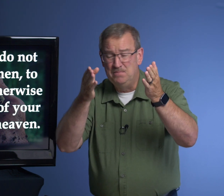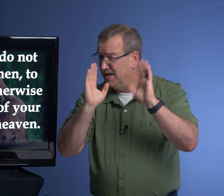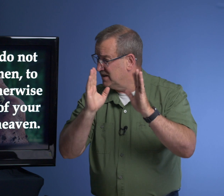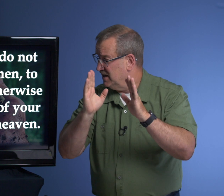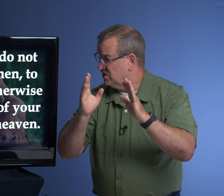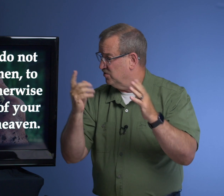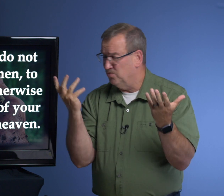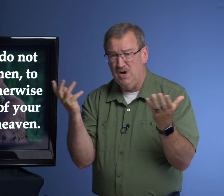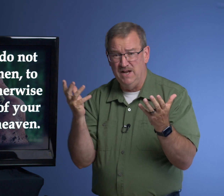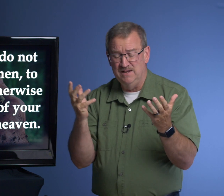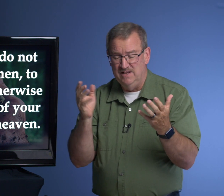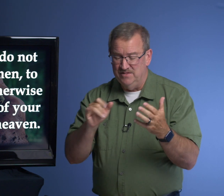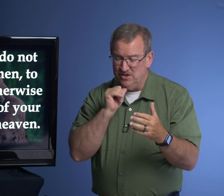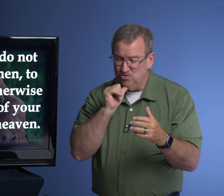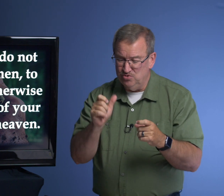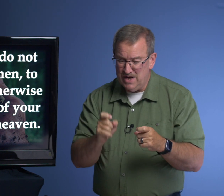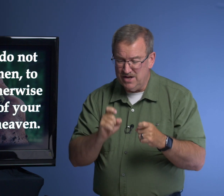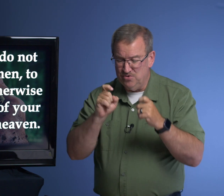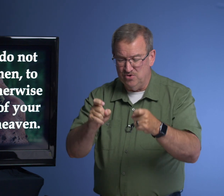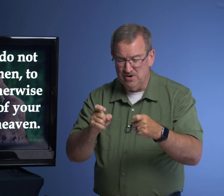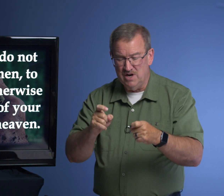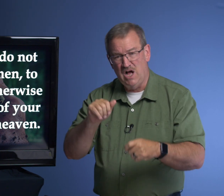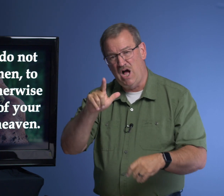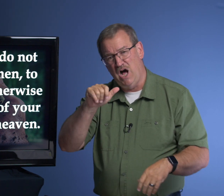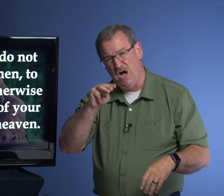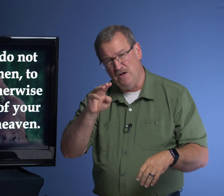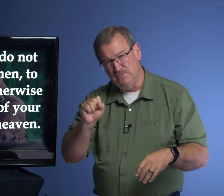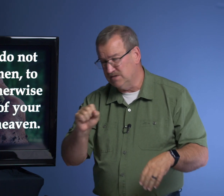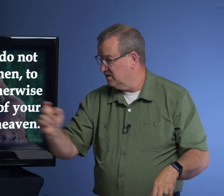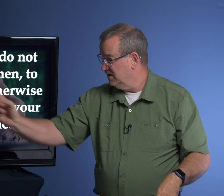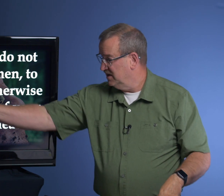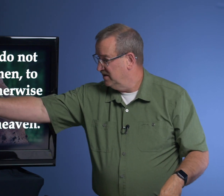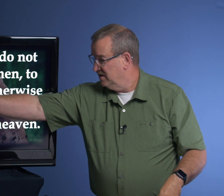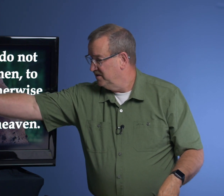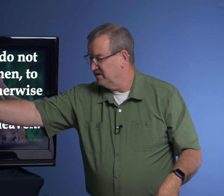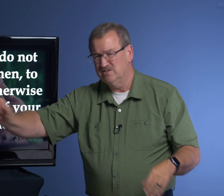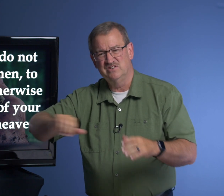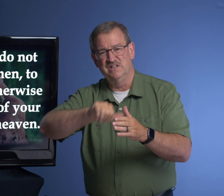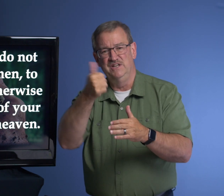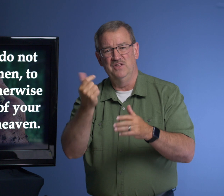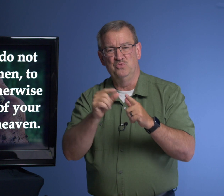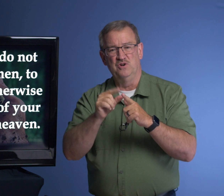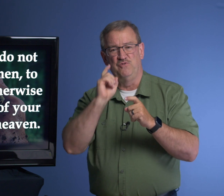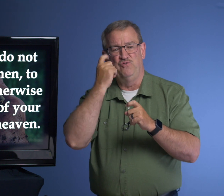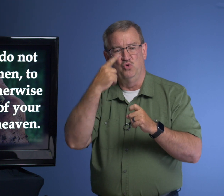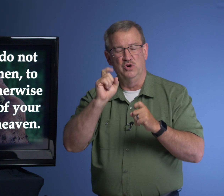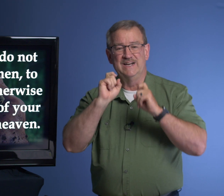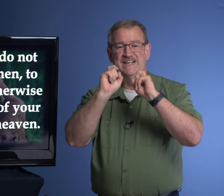Pay attention. What? That you do not your alms. This is just another word for